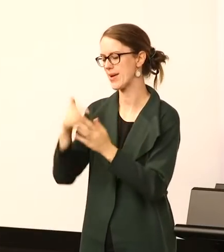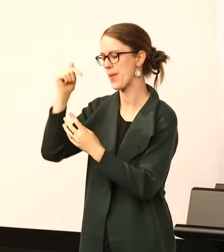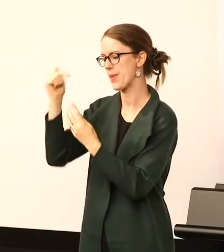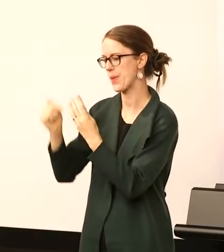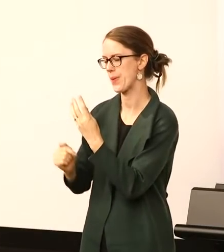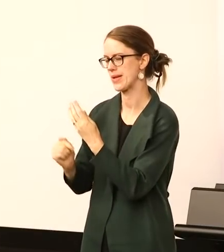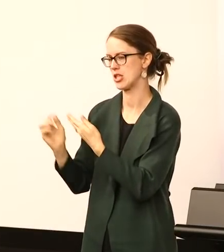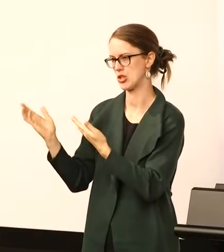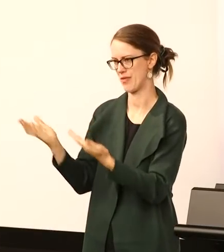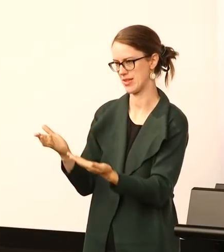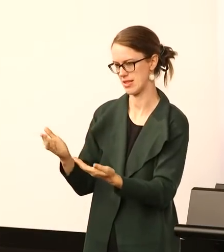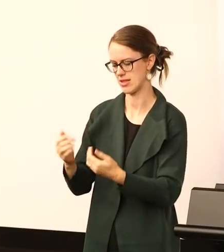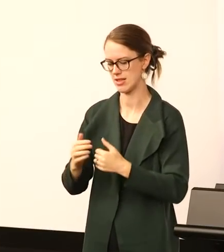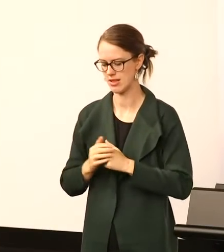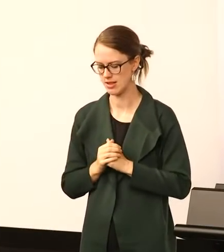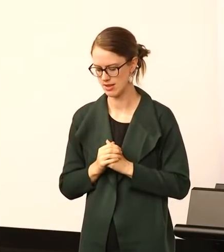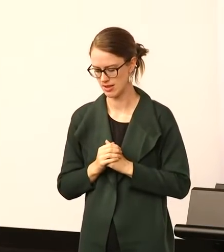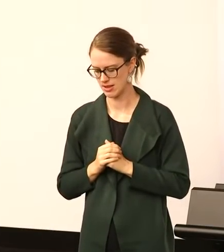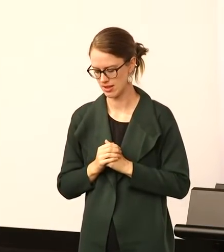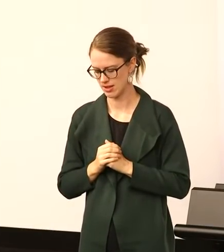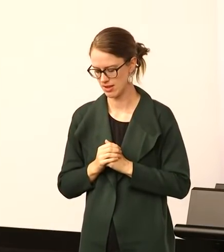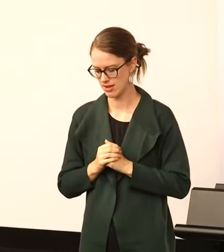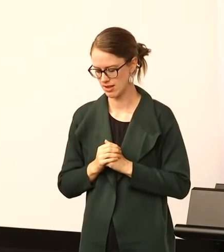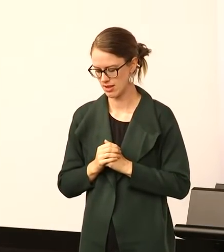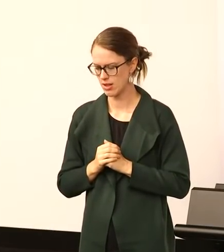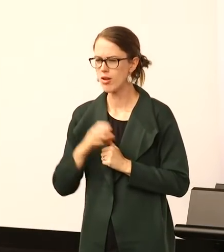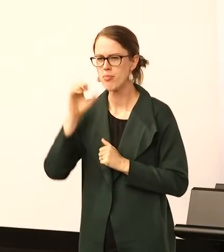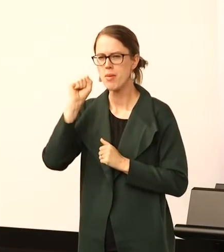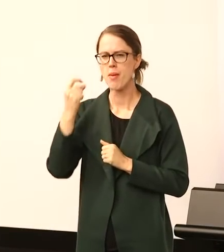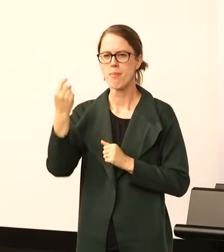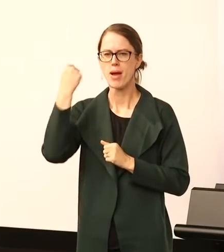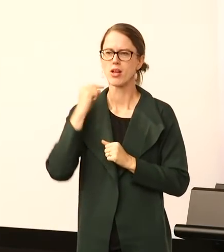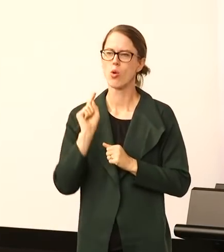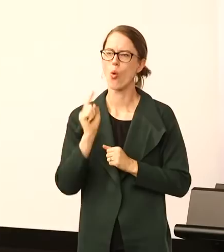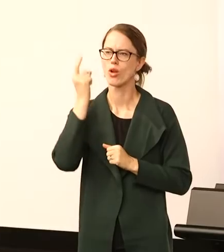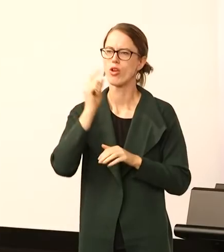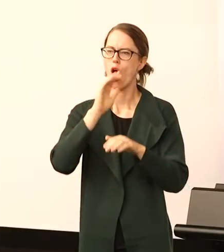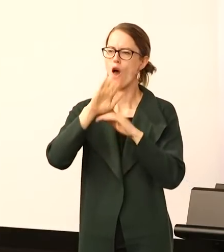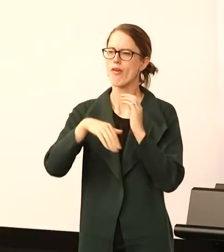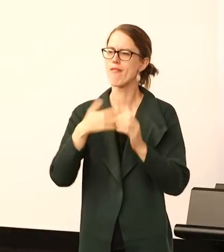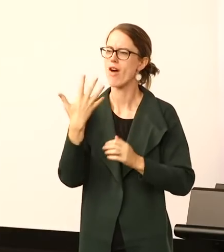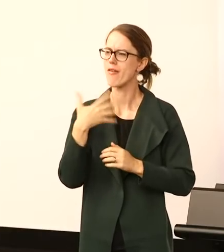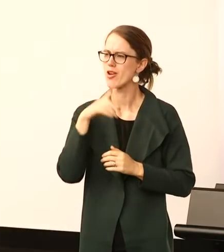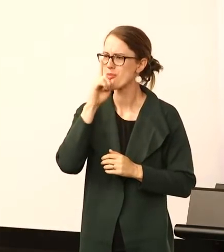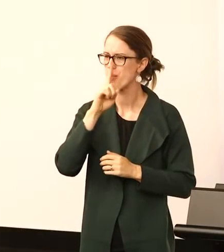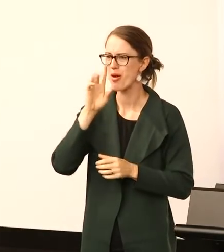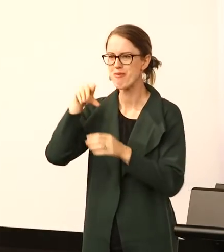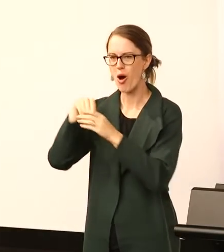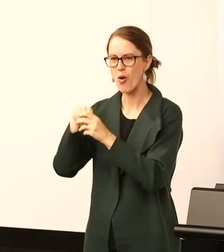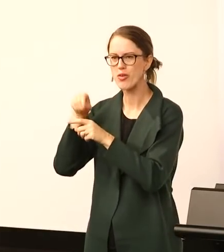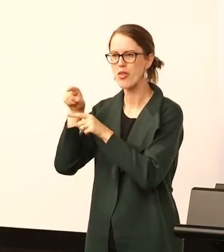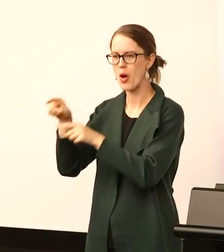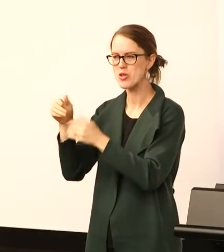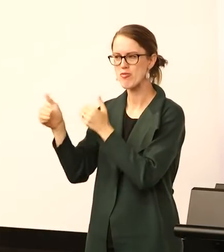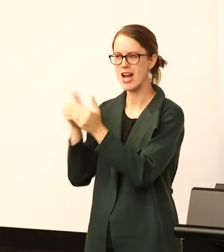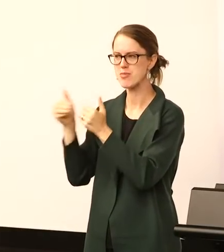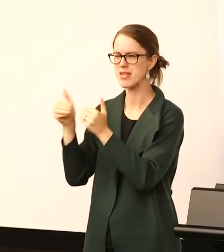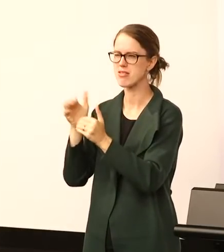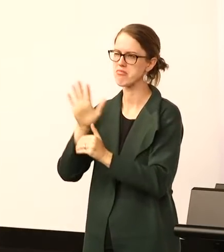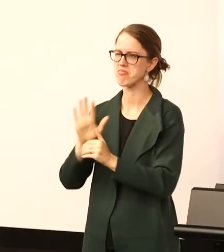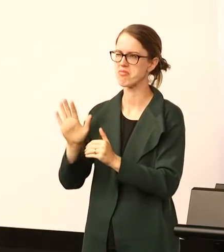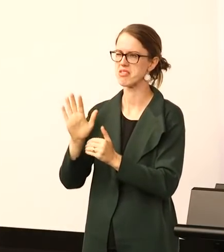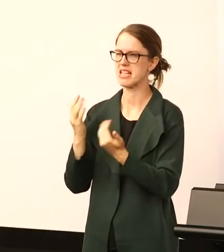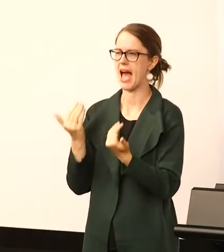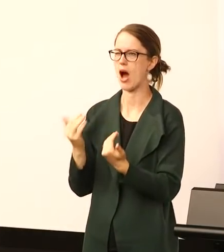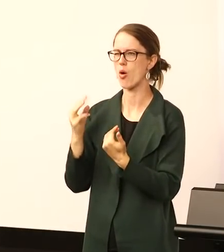around it. And just a reminder that at its height in Auckland, there were over 500 people involved in those arrangements. It's still somewhere between